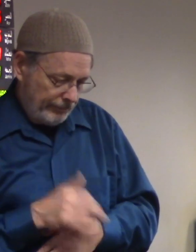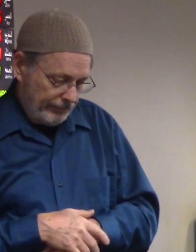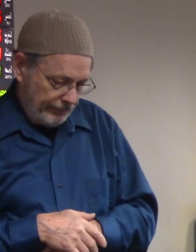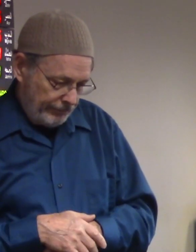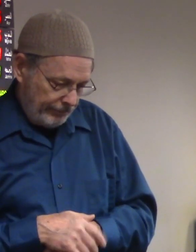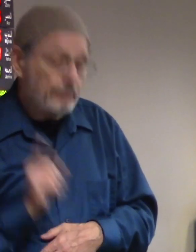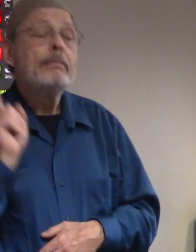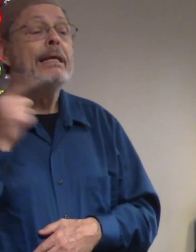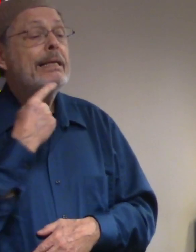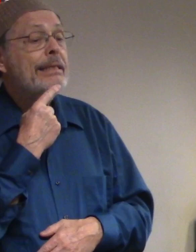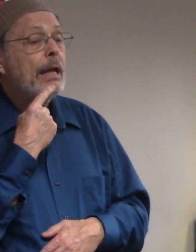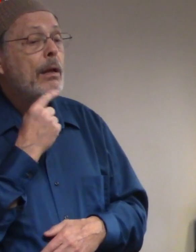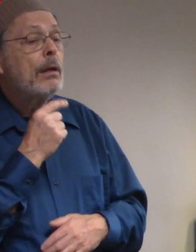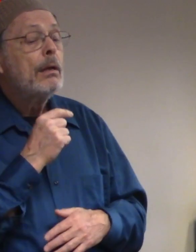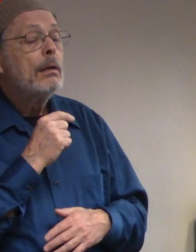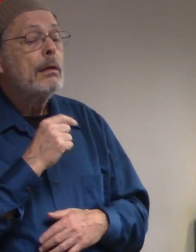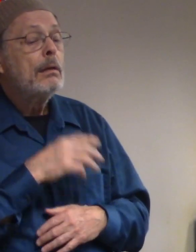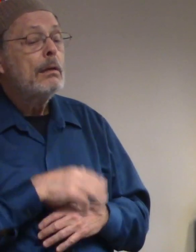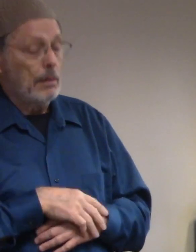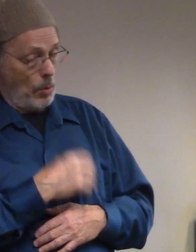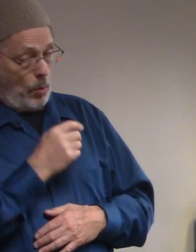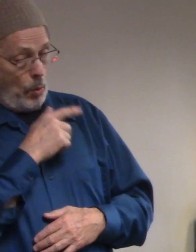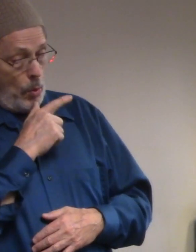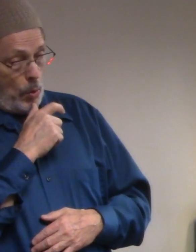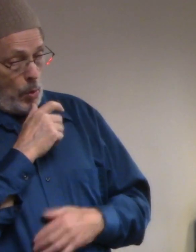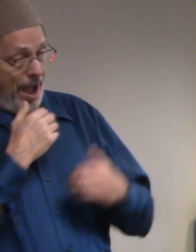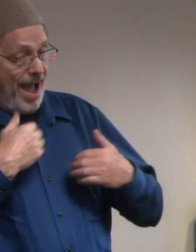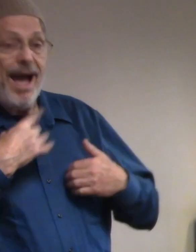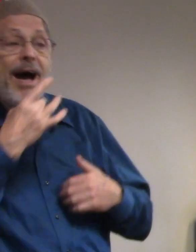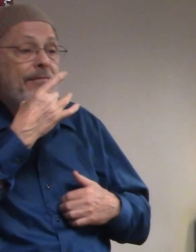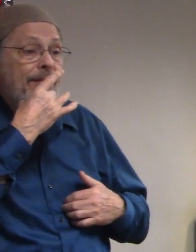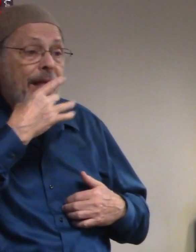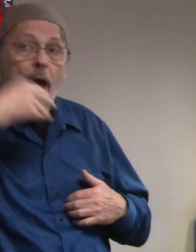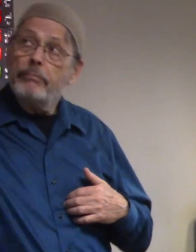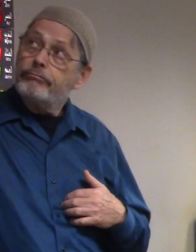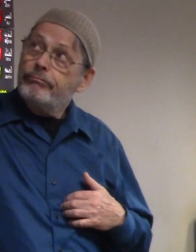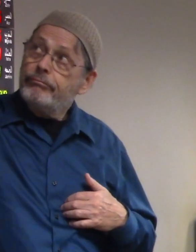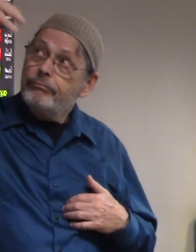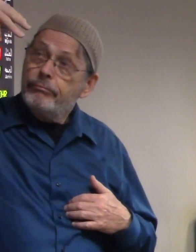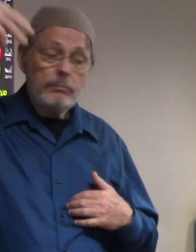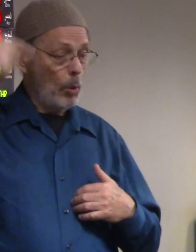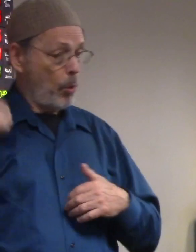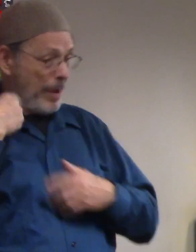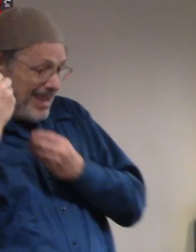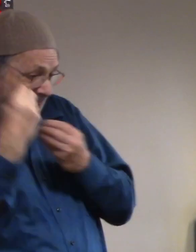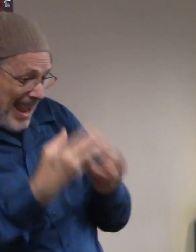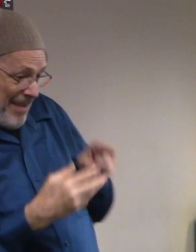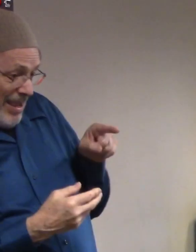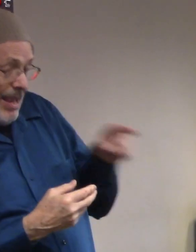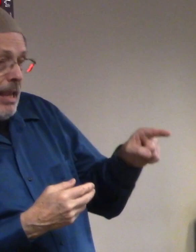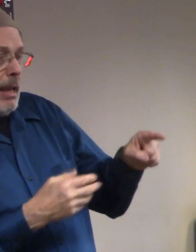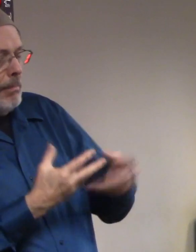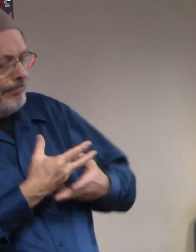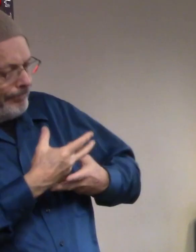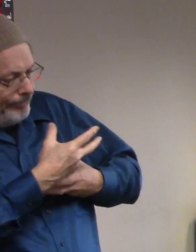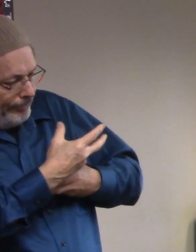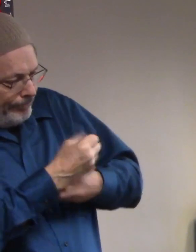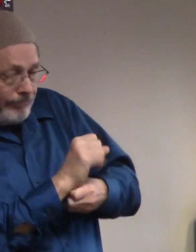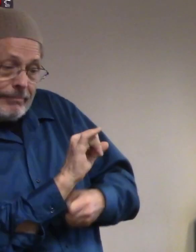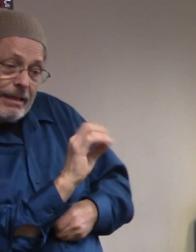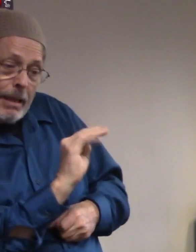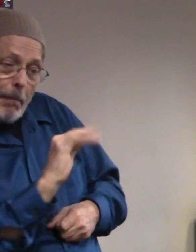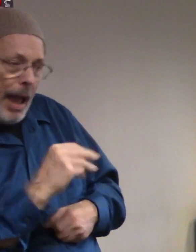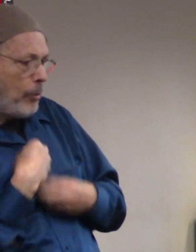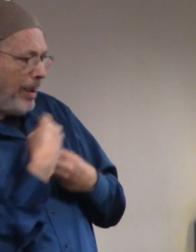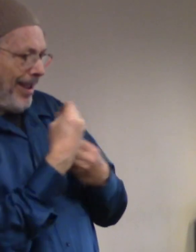He said, is the one the same? The one that has light, the one that we have given iman to, the one that we have given a spiritual awakening